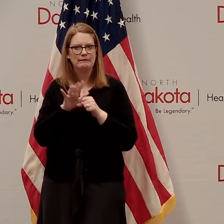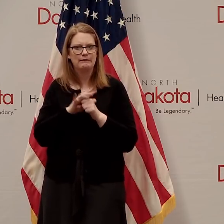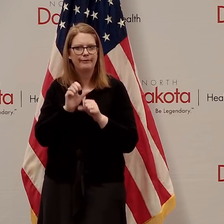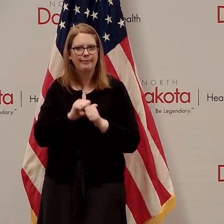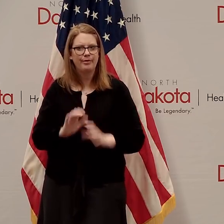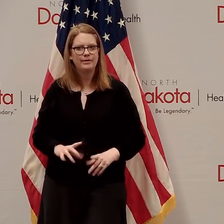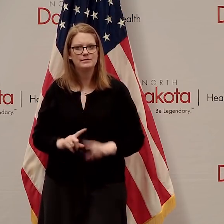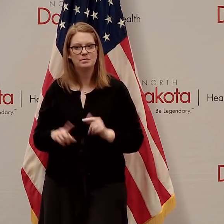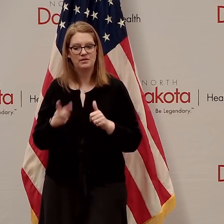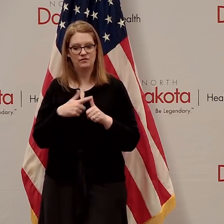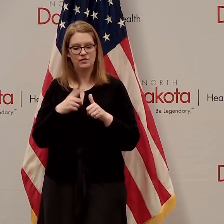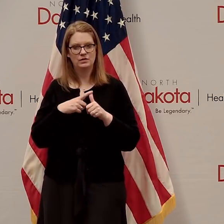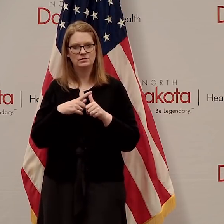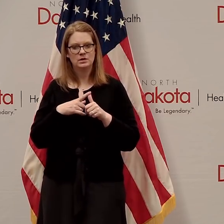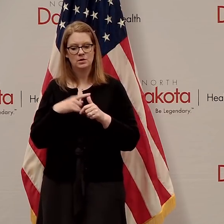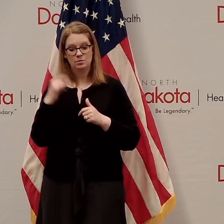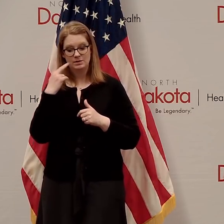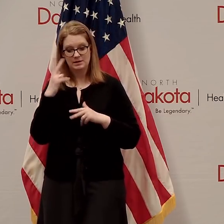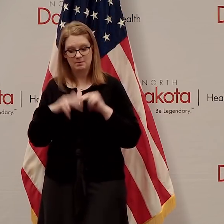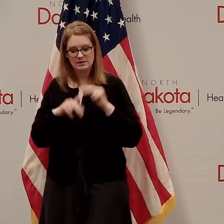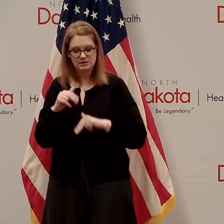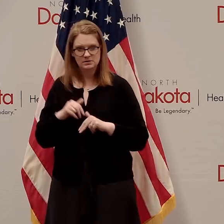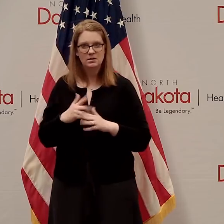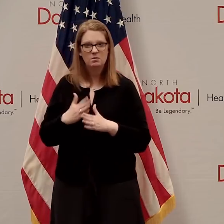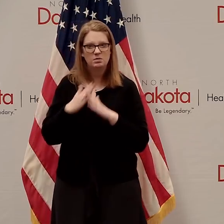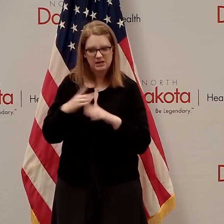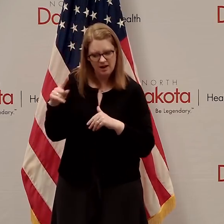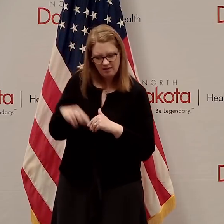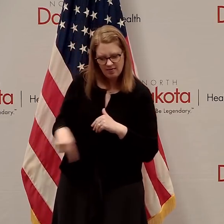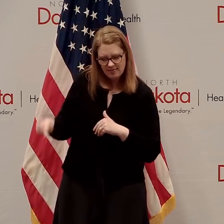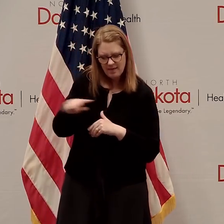instinct should be, how do we protect our team? Because it's